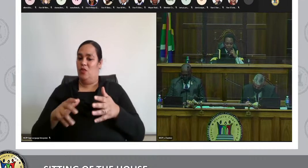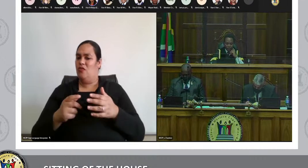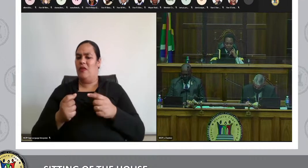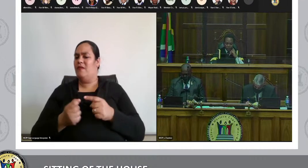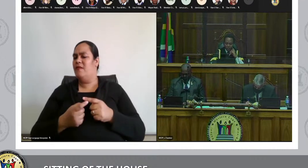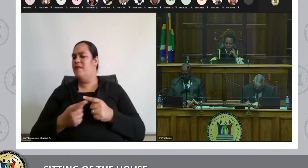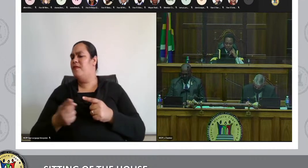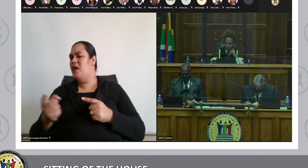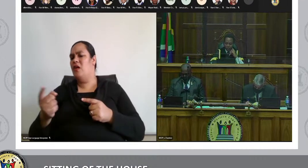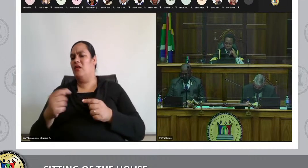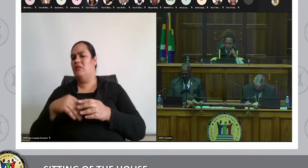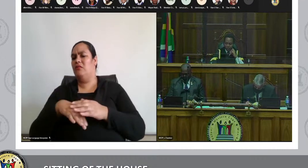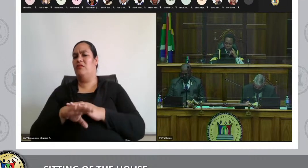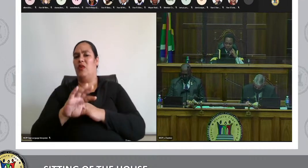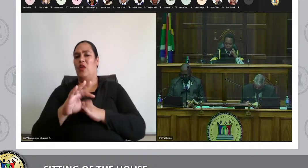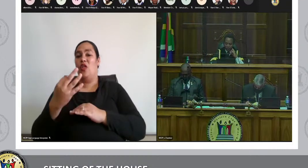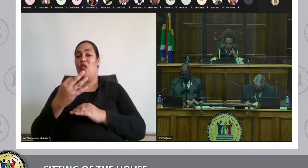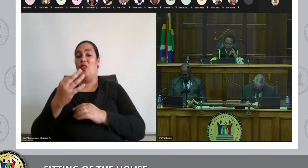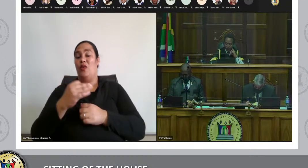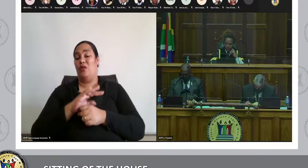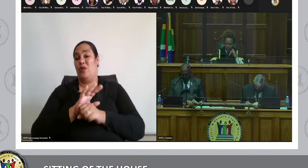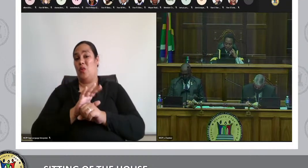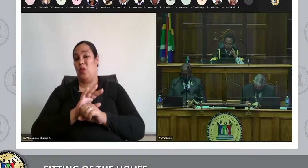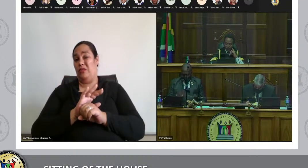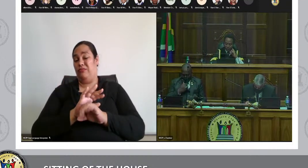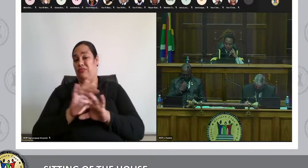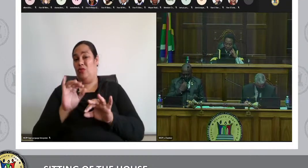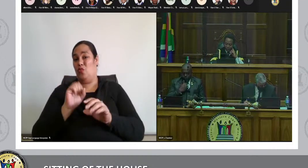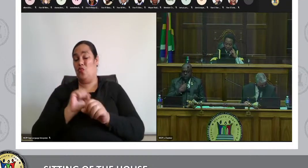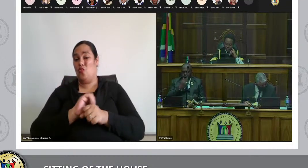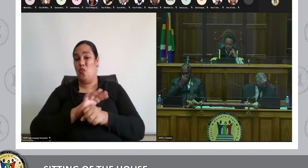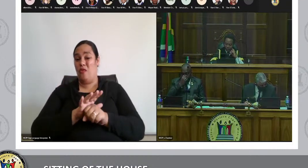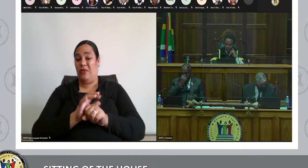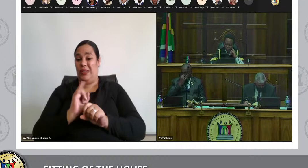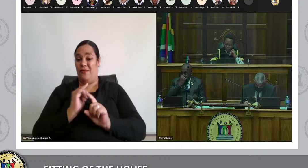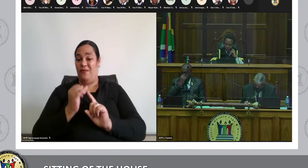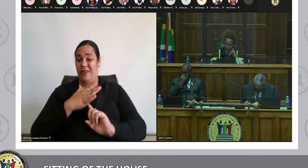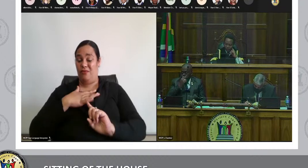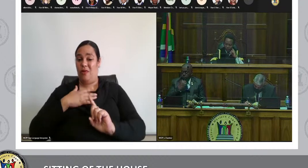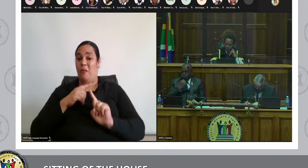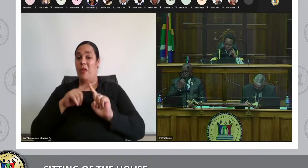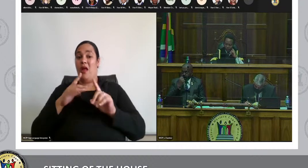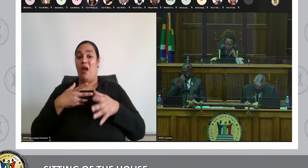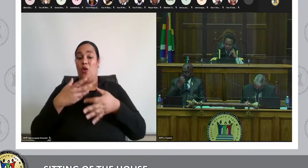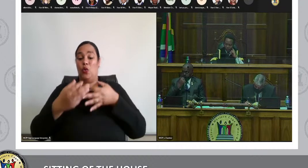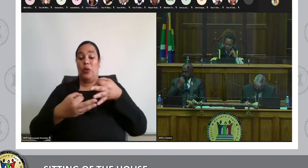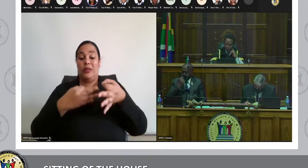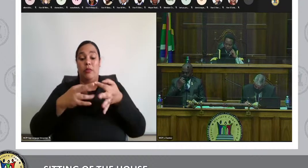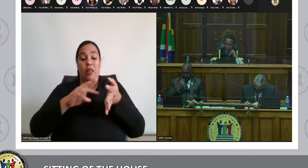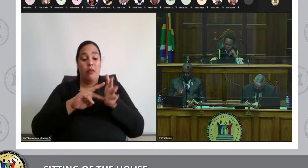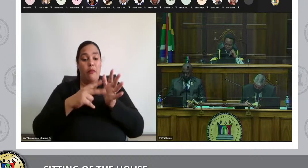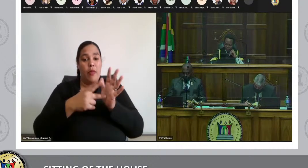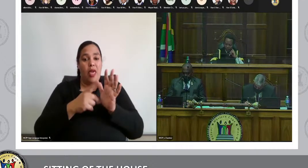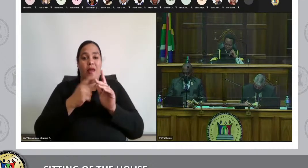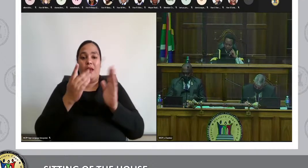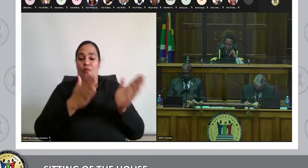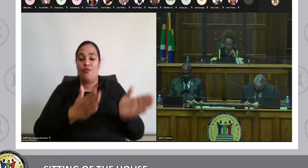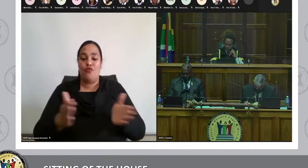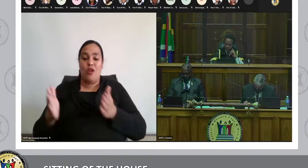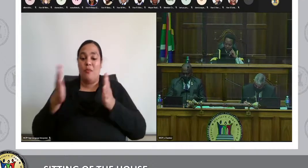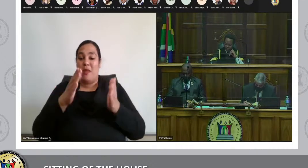from entering into the third wave of COVID-19 infections, the only way to describe the planning and preparedness of